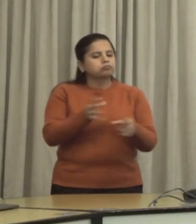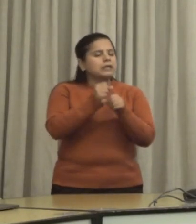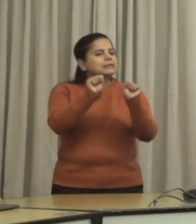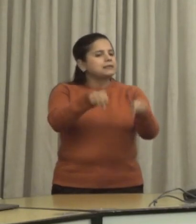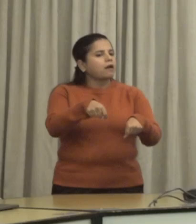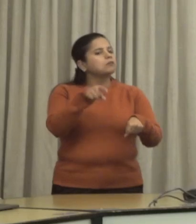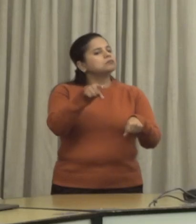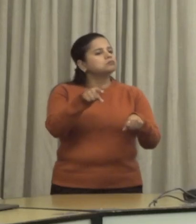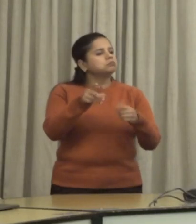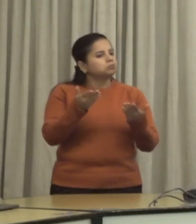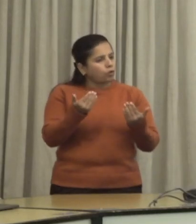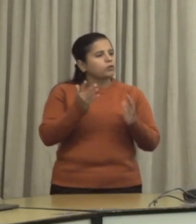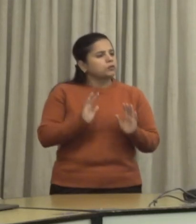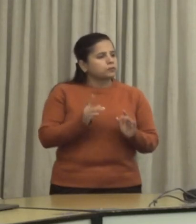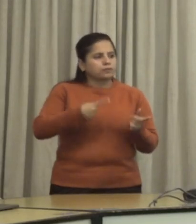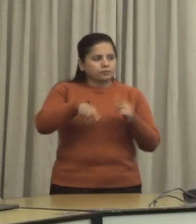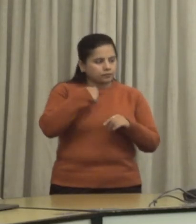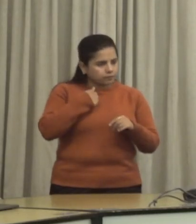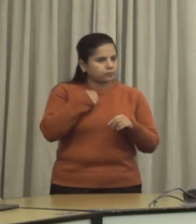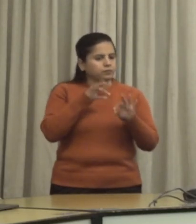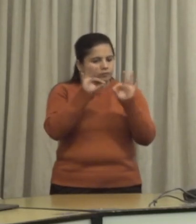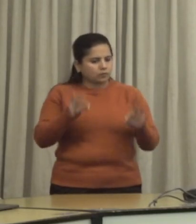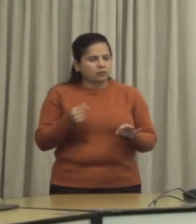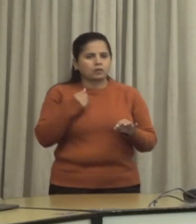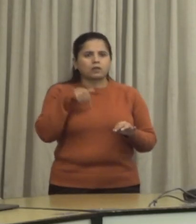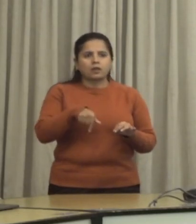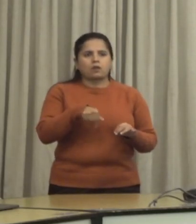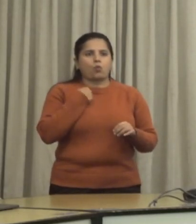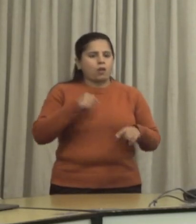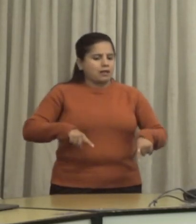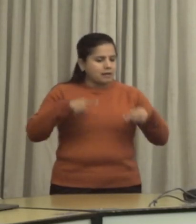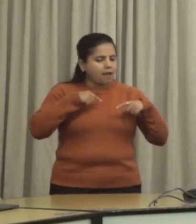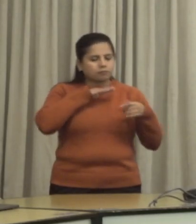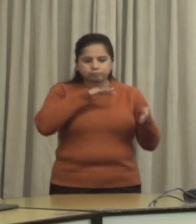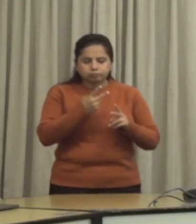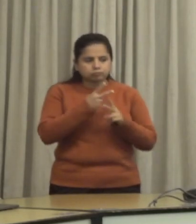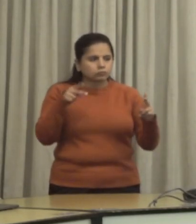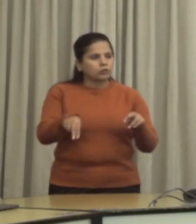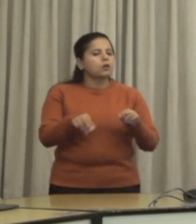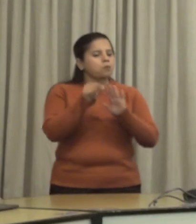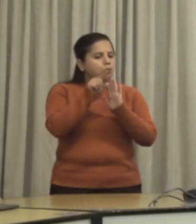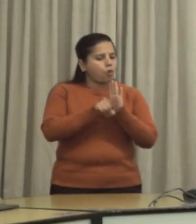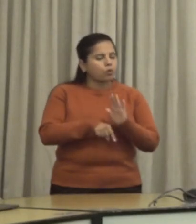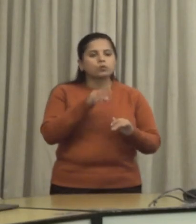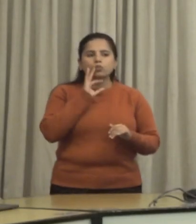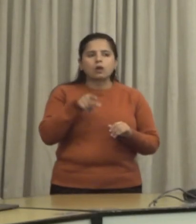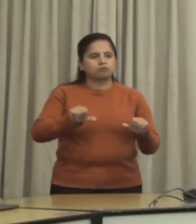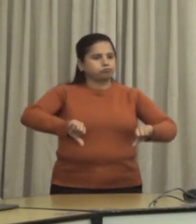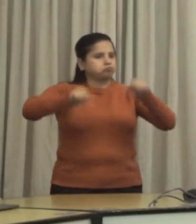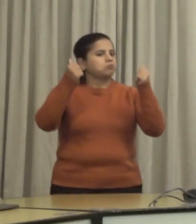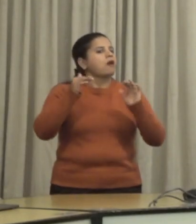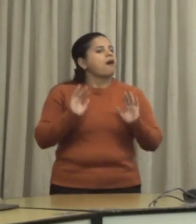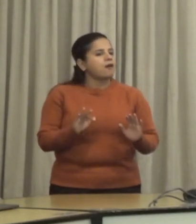yes, this is and we framed our end of life care policy of AIIMS, and this was a real great success.